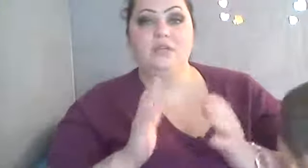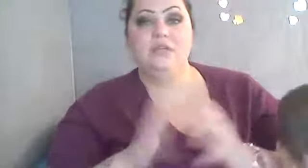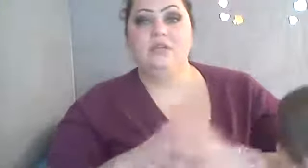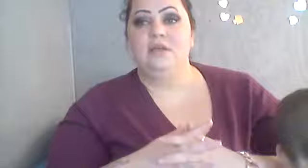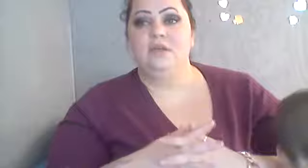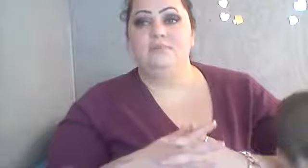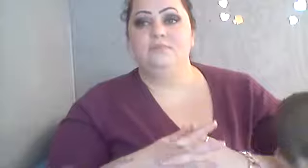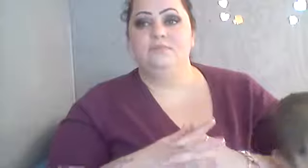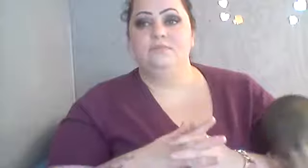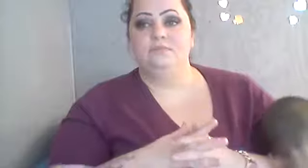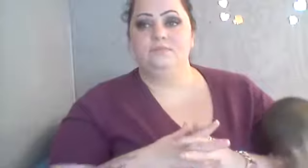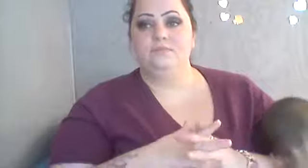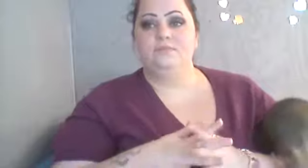with.